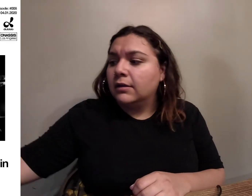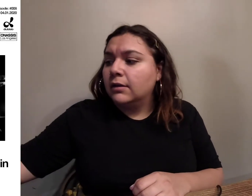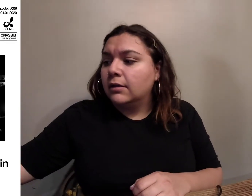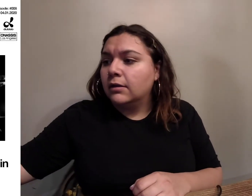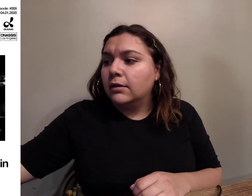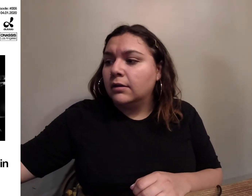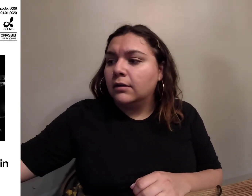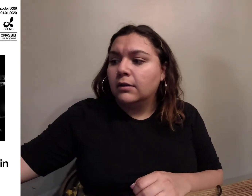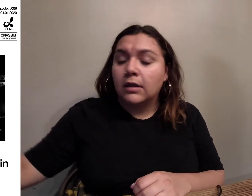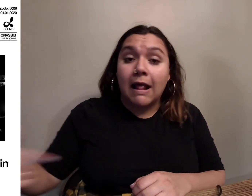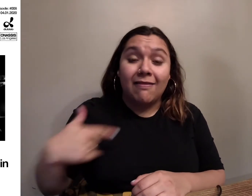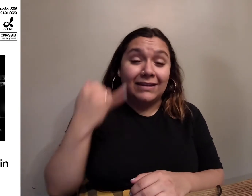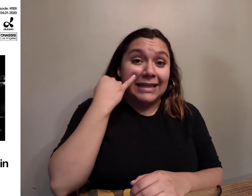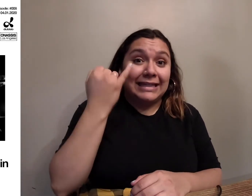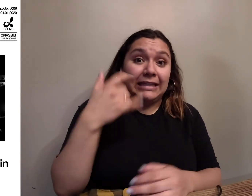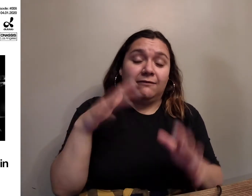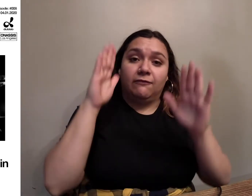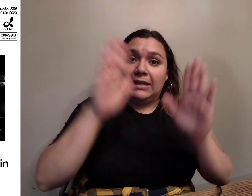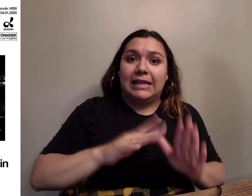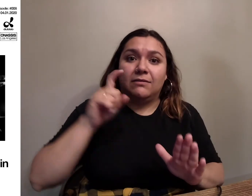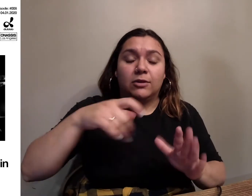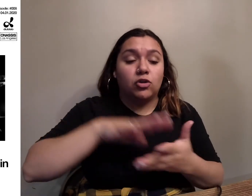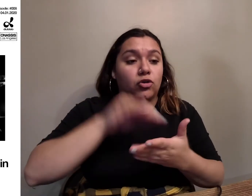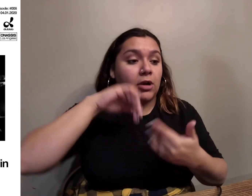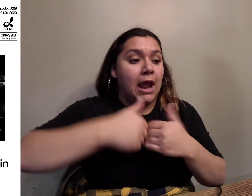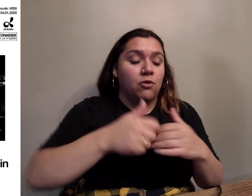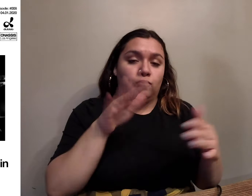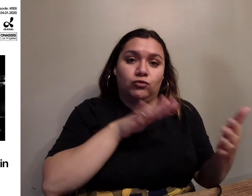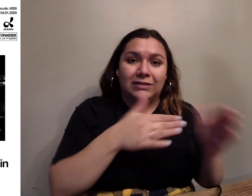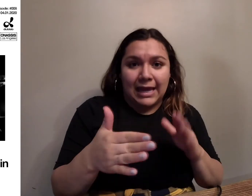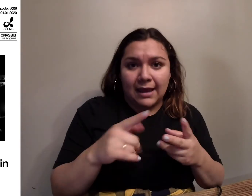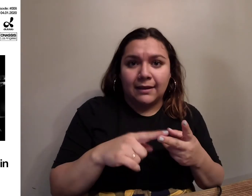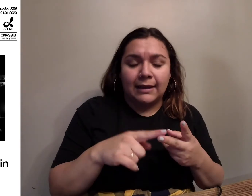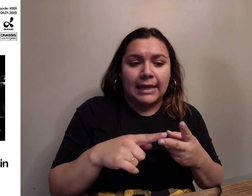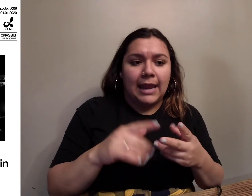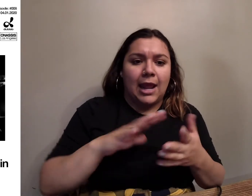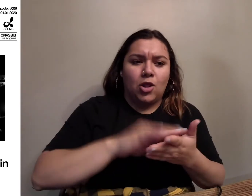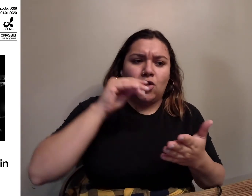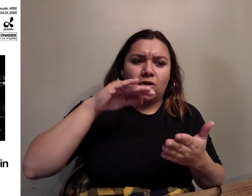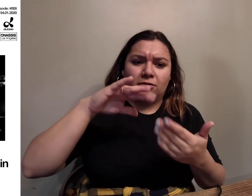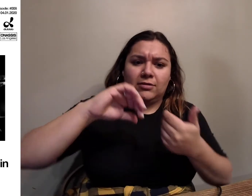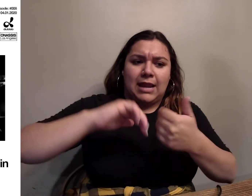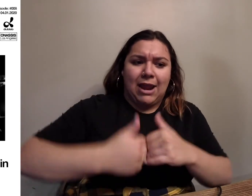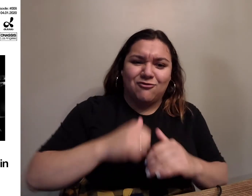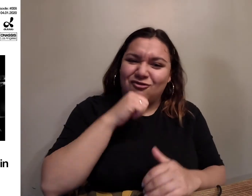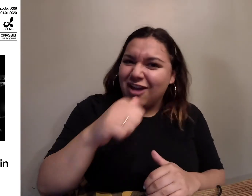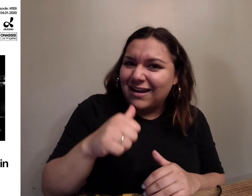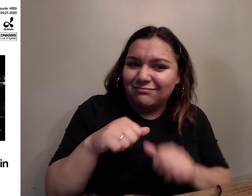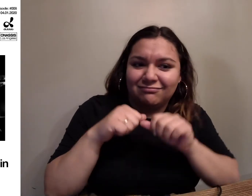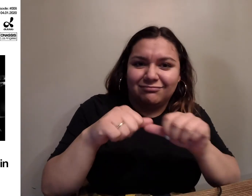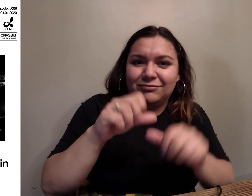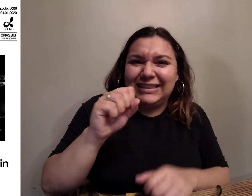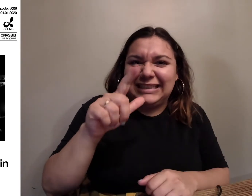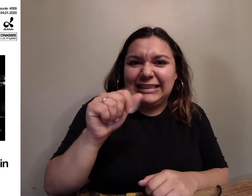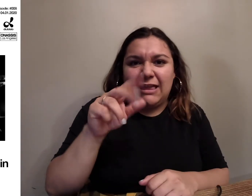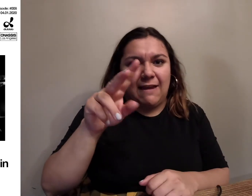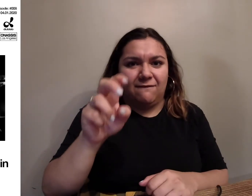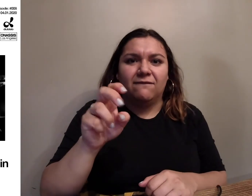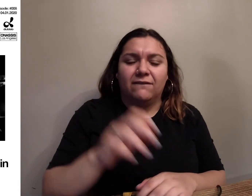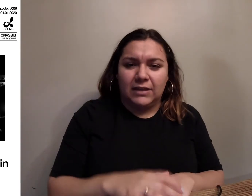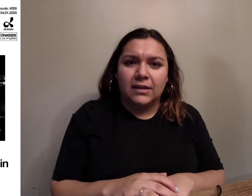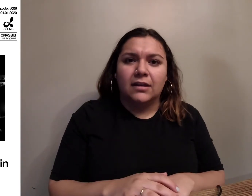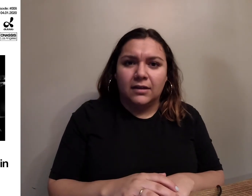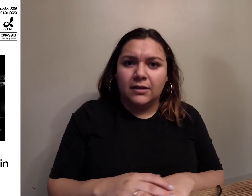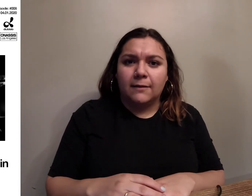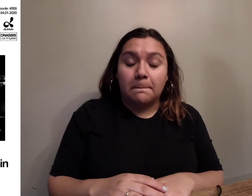says, "He who has learned how to die has unlearned how to be a slave." He who has learned how to die has unlearned how to be a slave. So